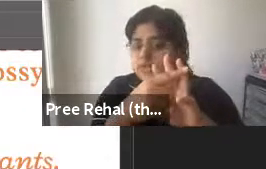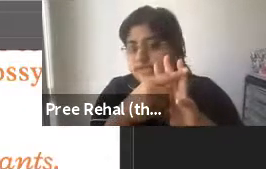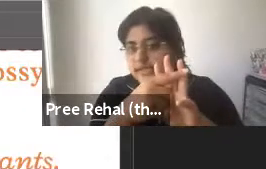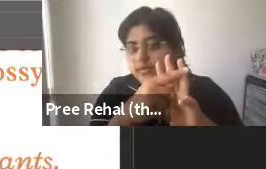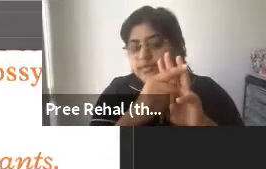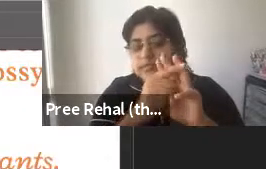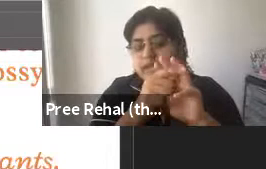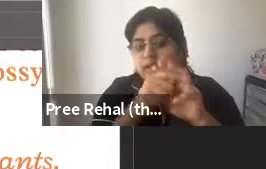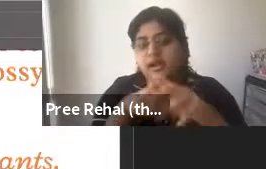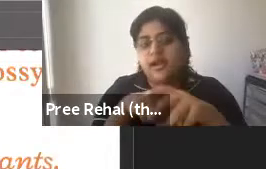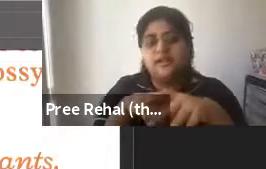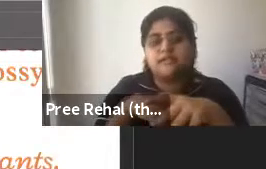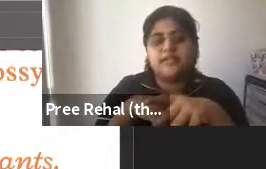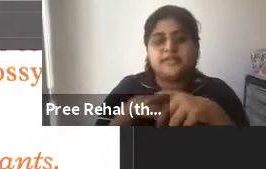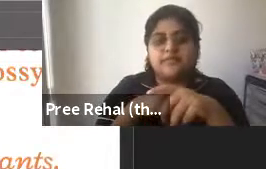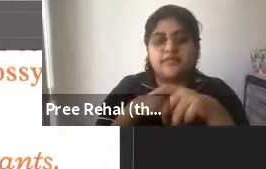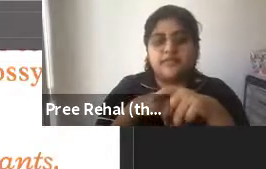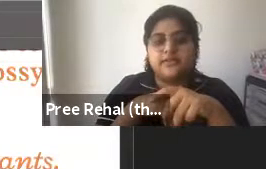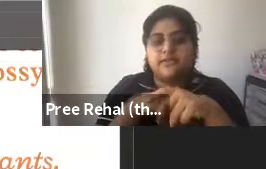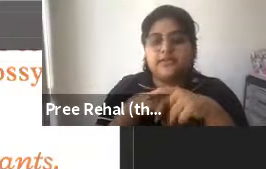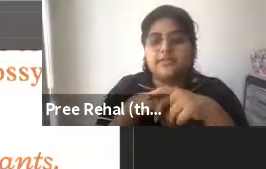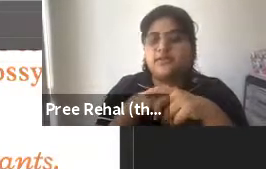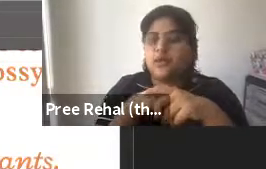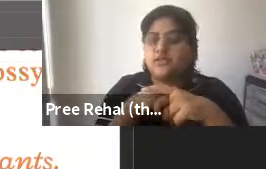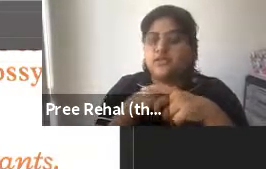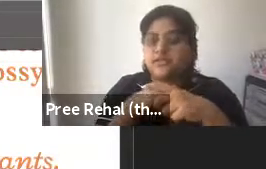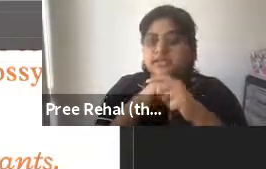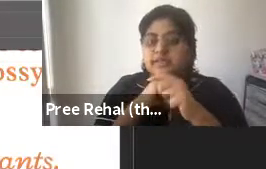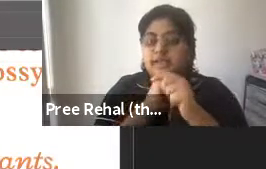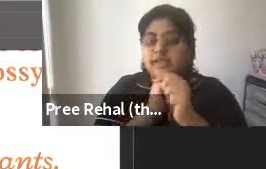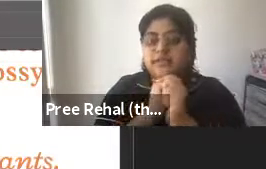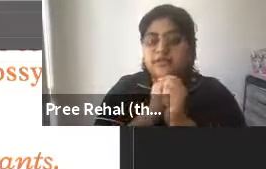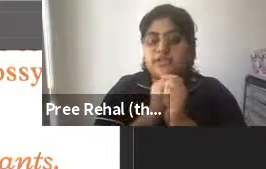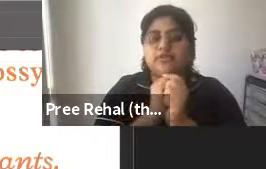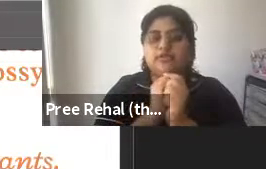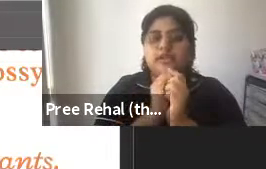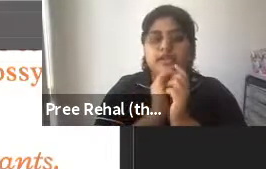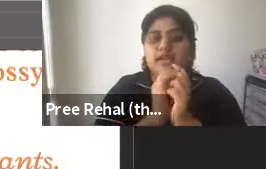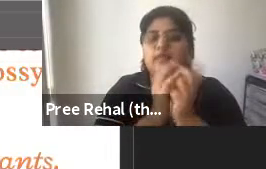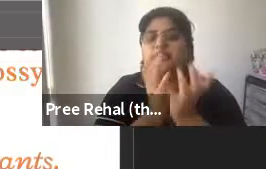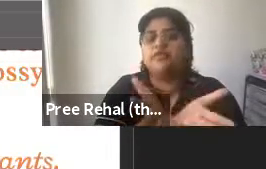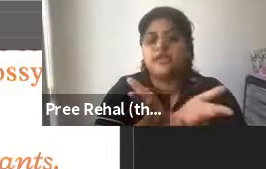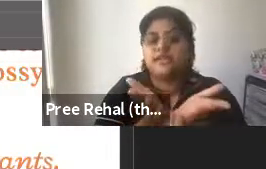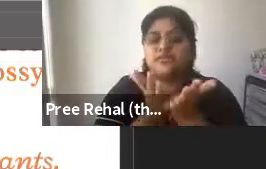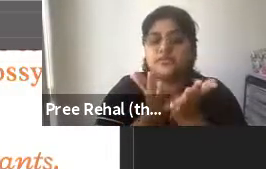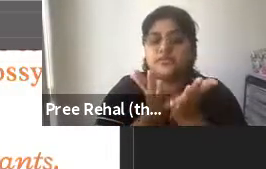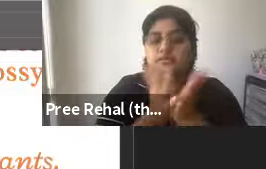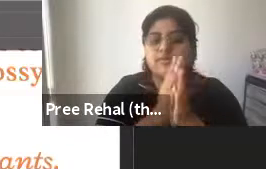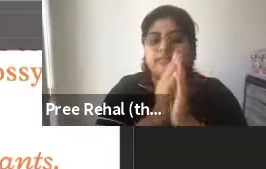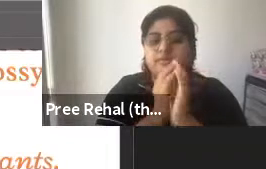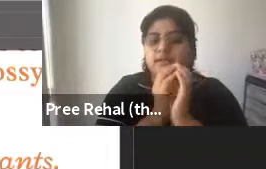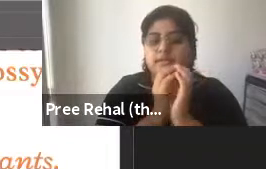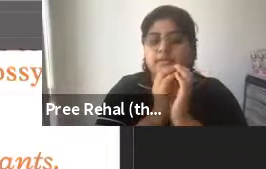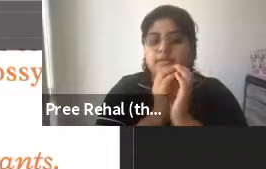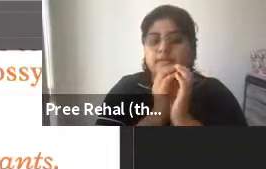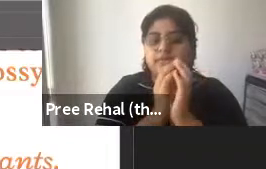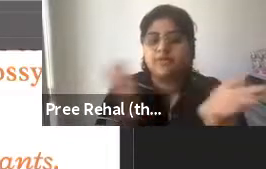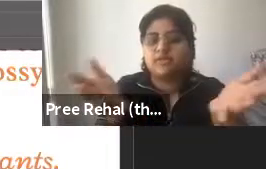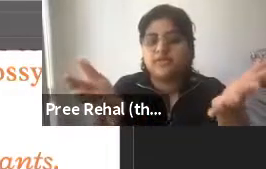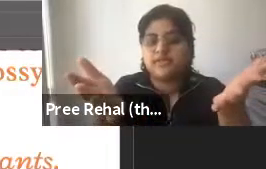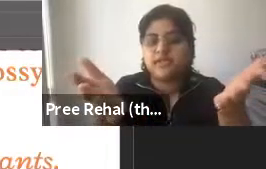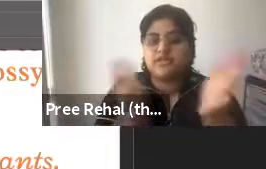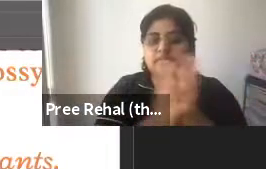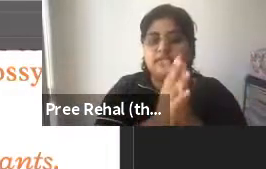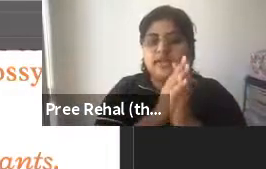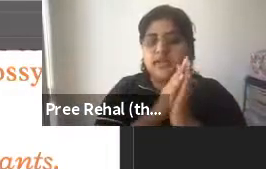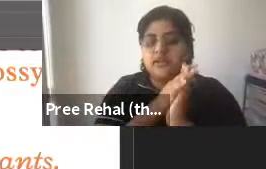and people who are disabled, because I feel like there are very few opportunities that are catered to and prioritize those groups. And so this